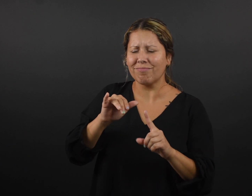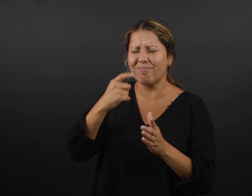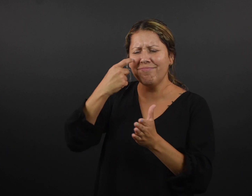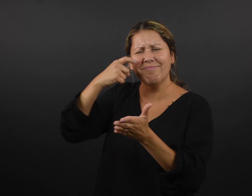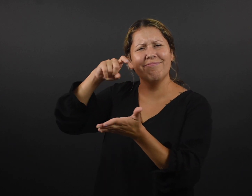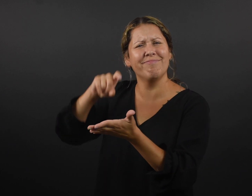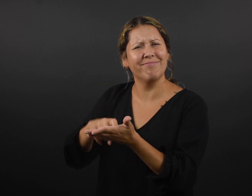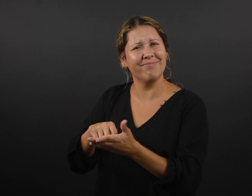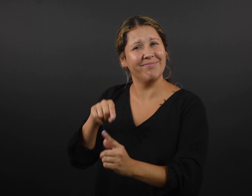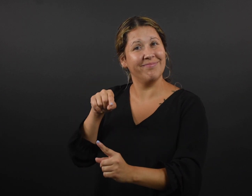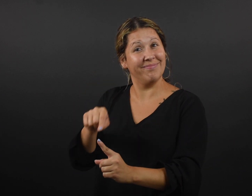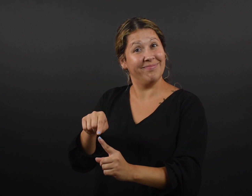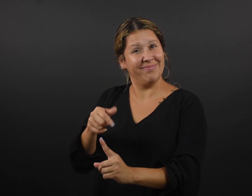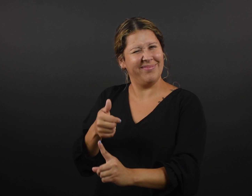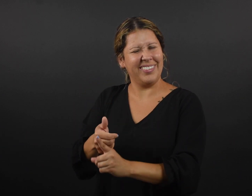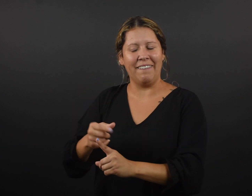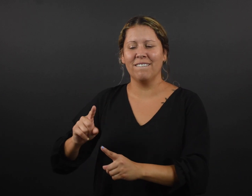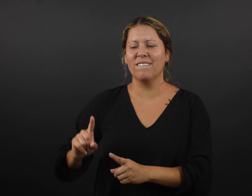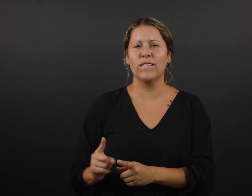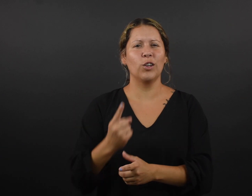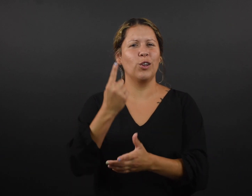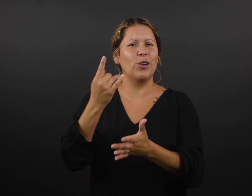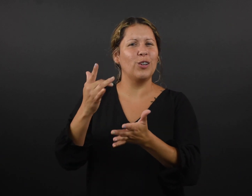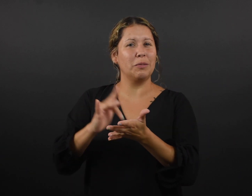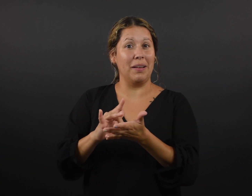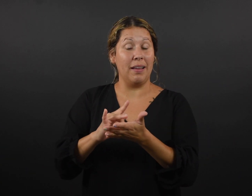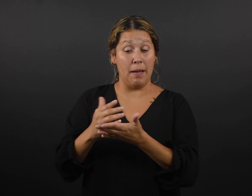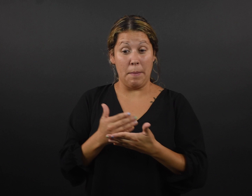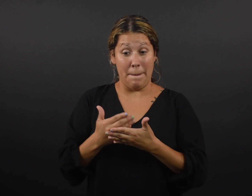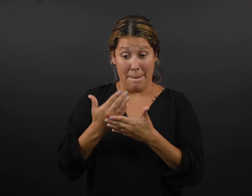of breastfeeding among Indigenous mothers.